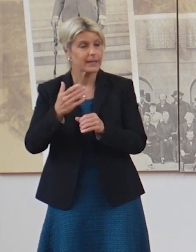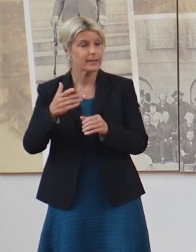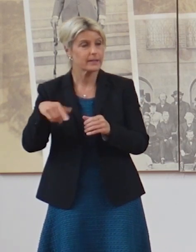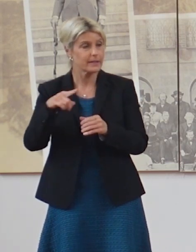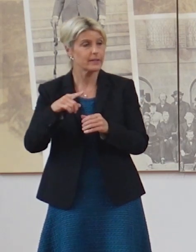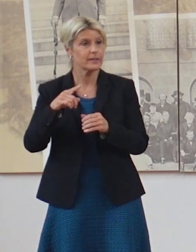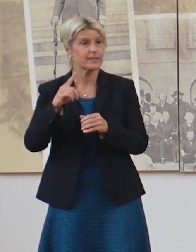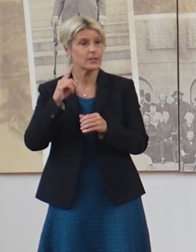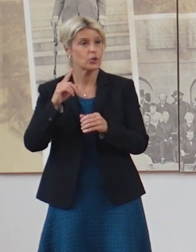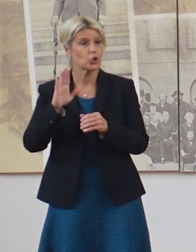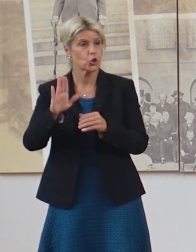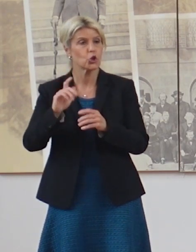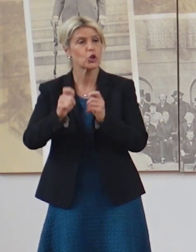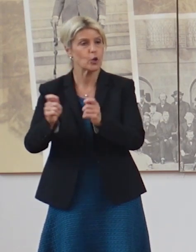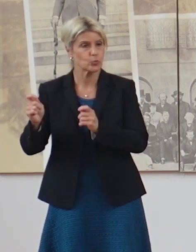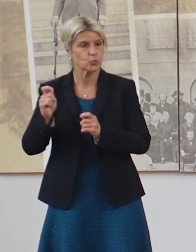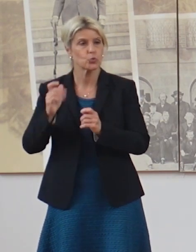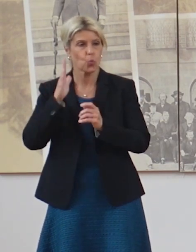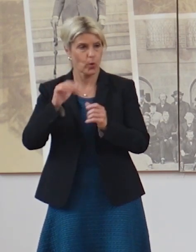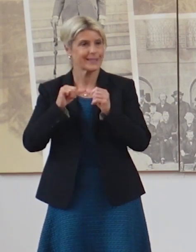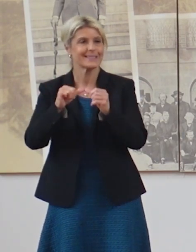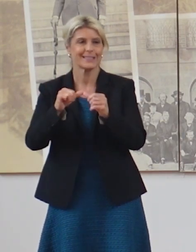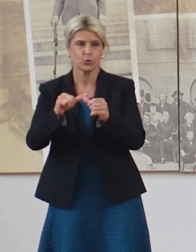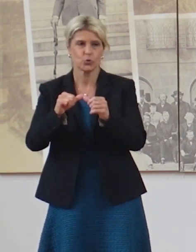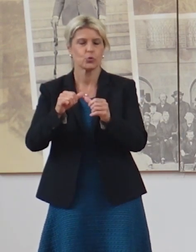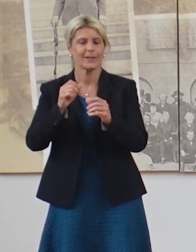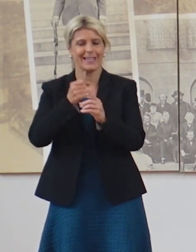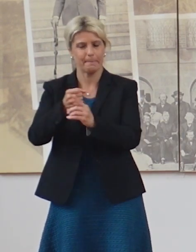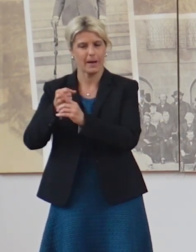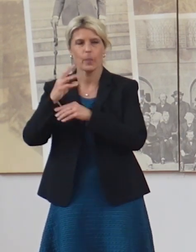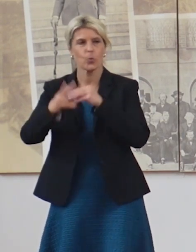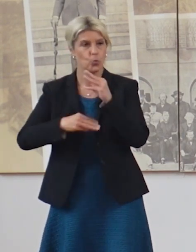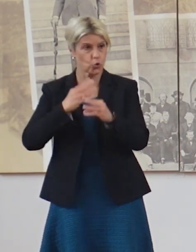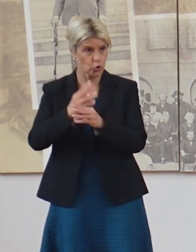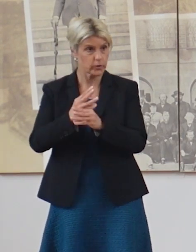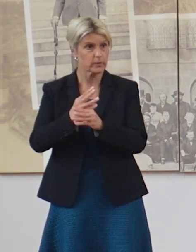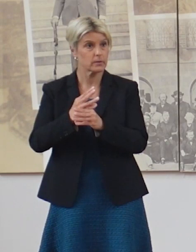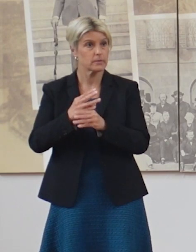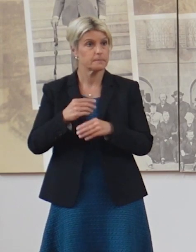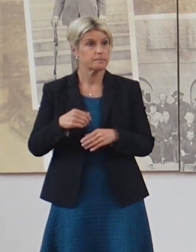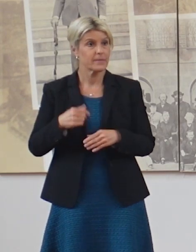Although living in another country has meant that I do not see my grandmother very often.